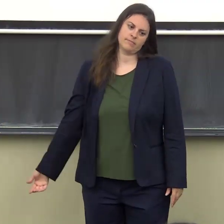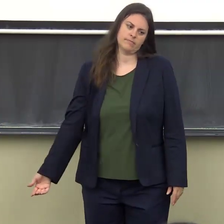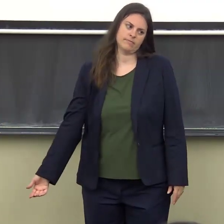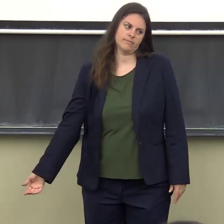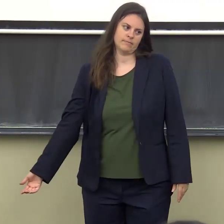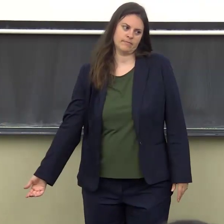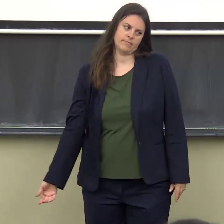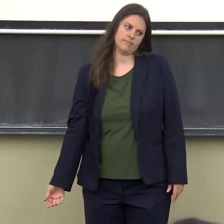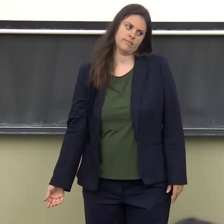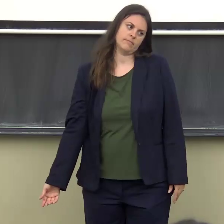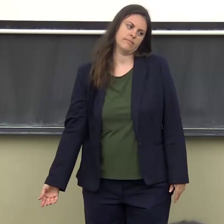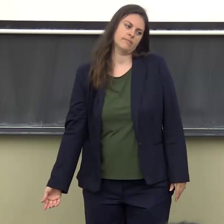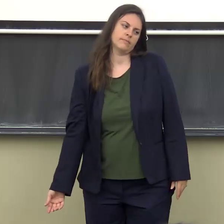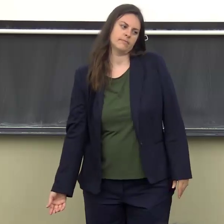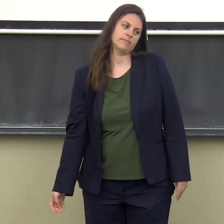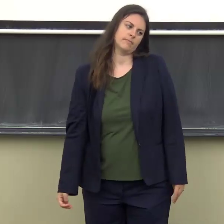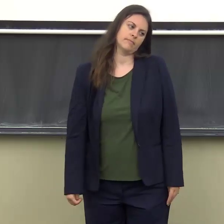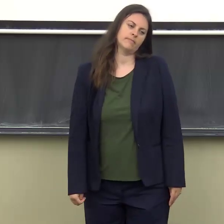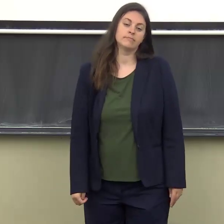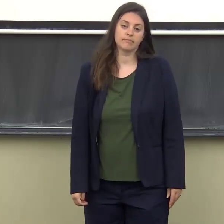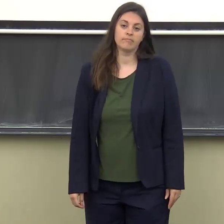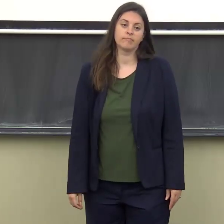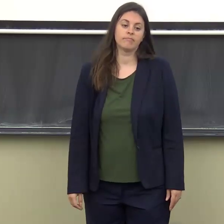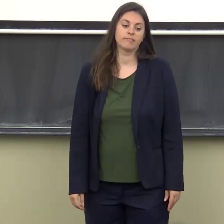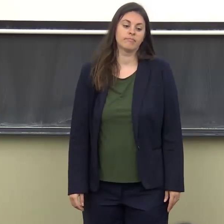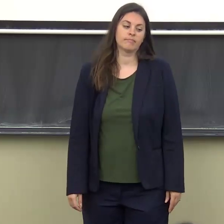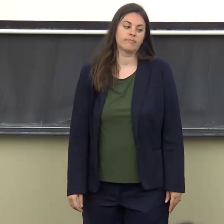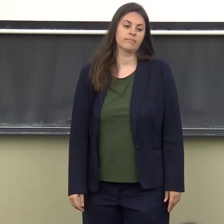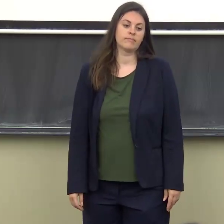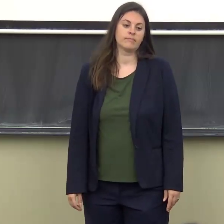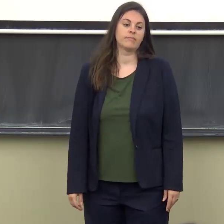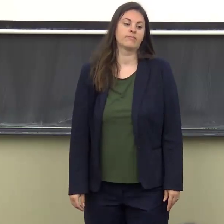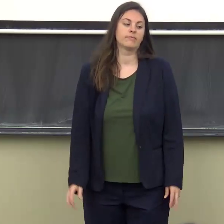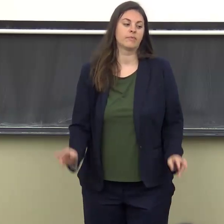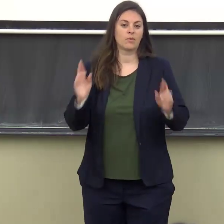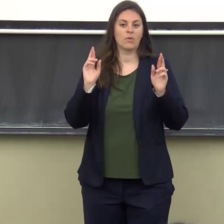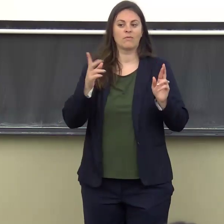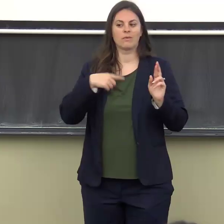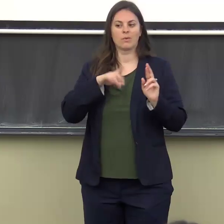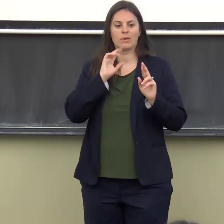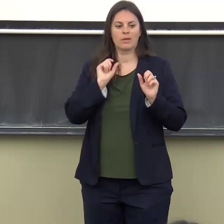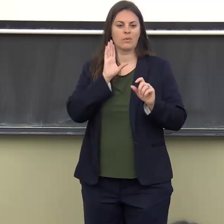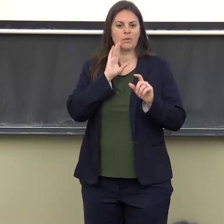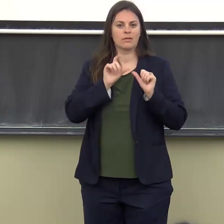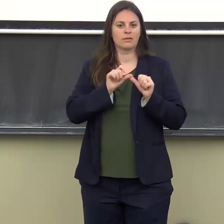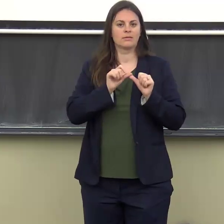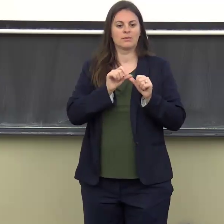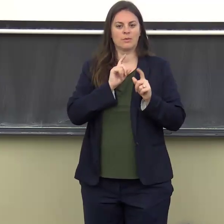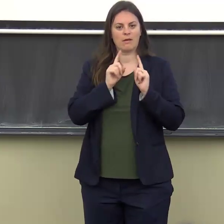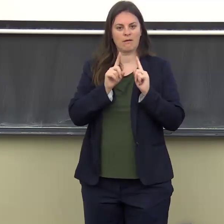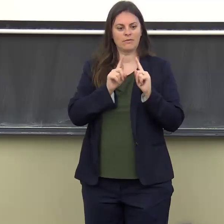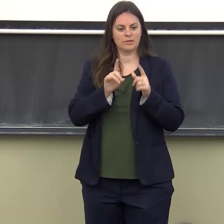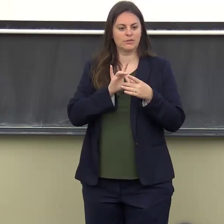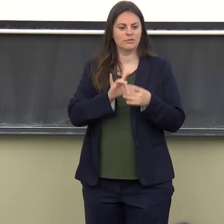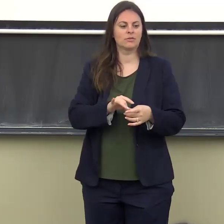Definitely. And so those are some of the questions that hopefully will continue to the conversation